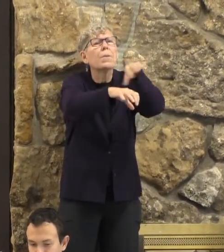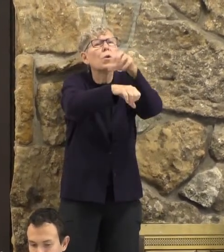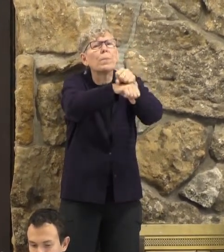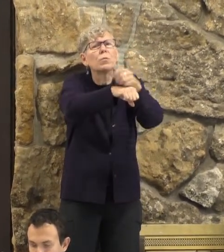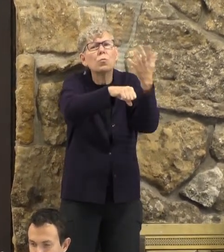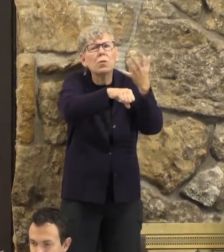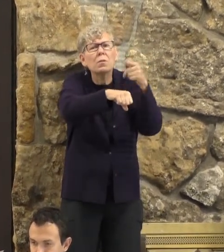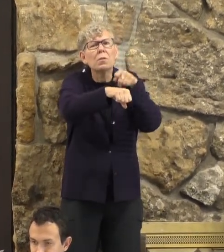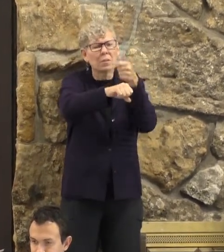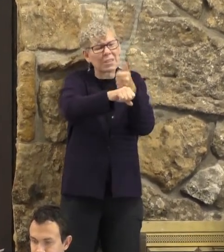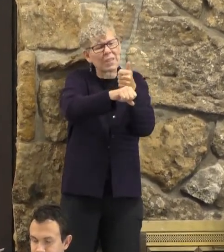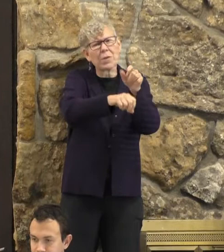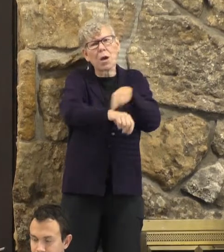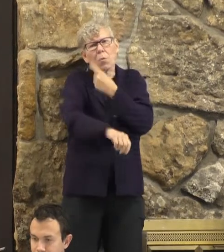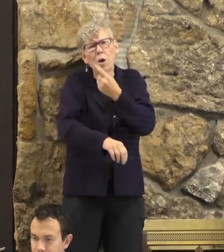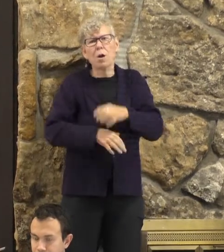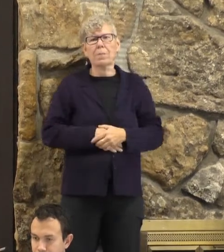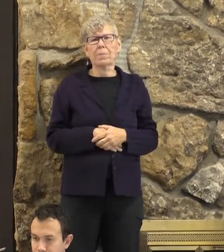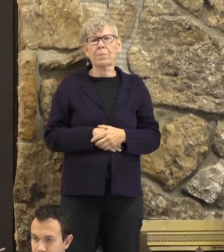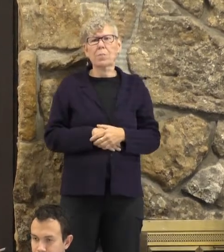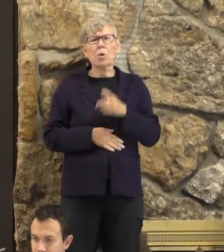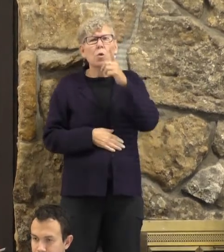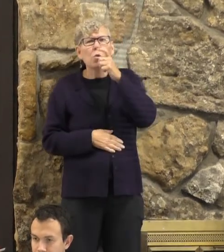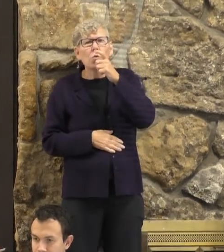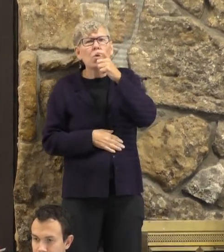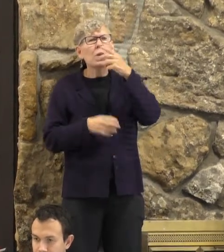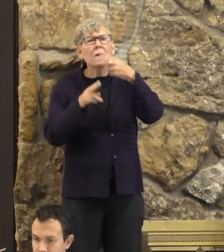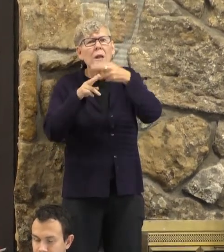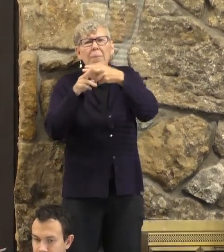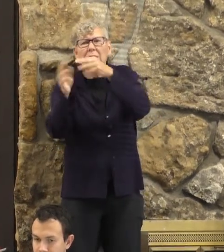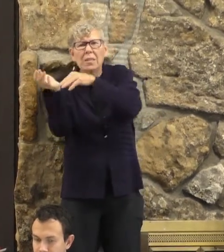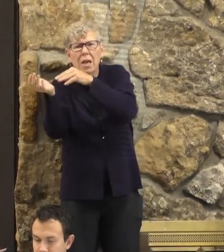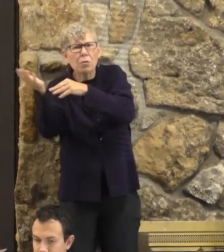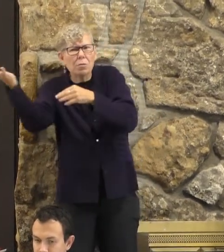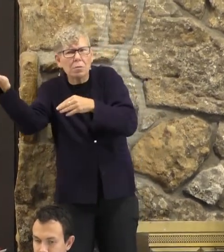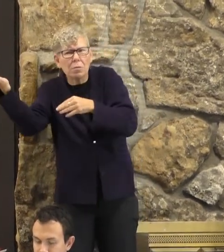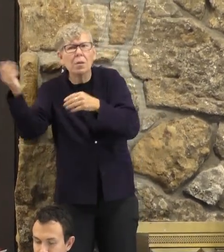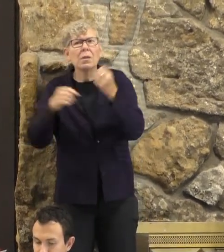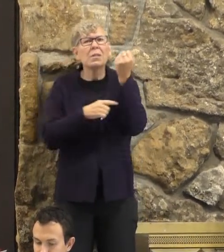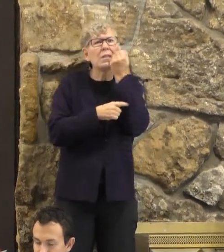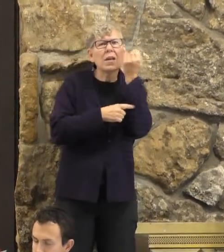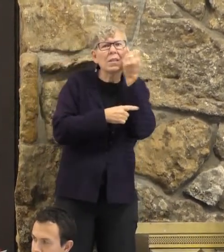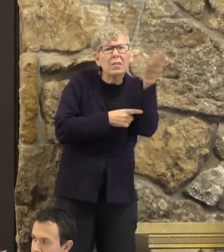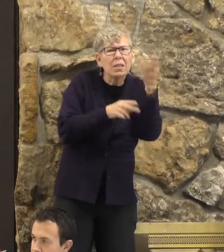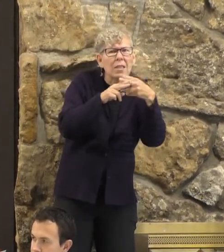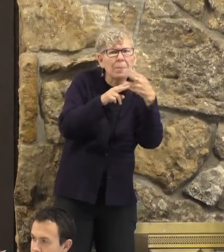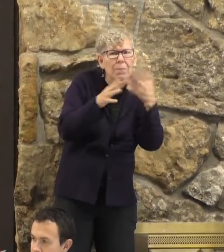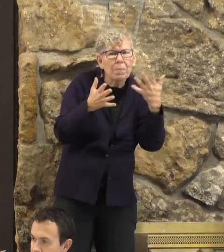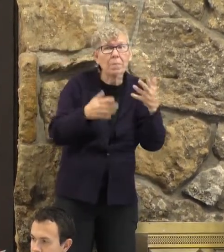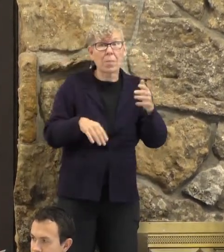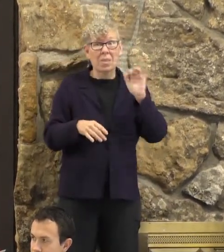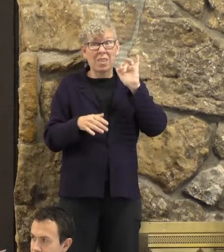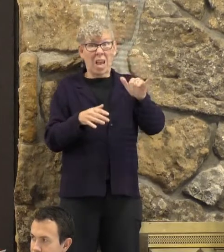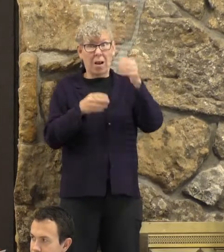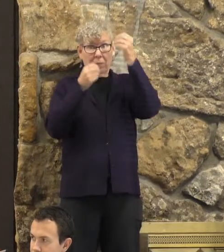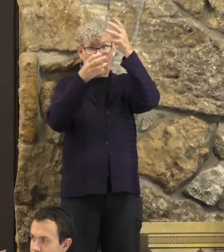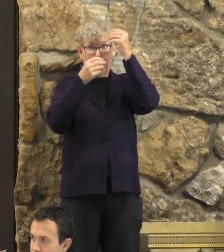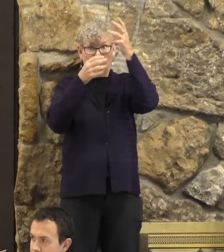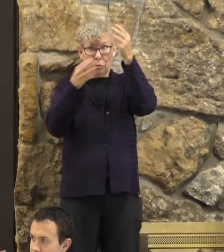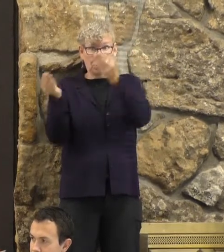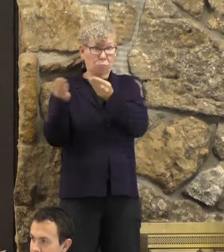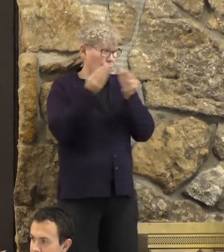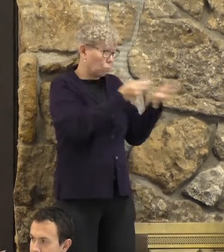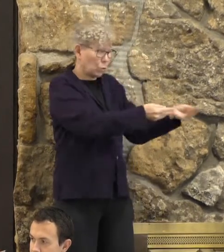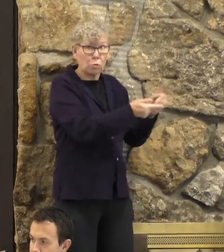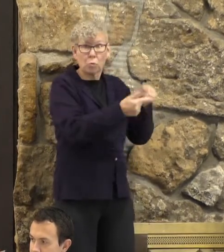they'll be seeing is really helpful. And that helps her to prepare on her end so that her company is best prepared to help